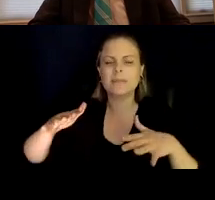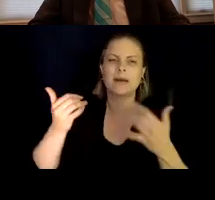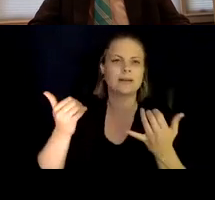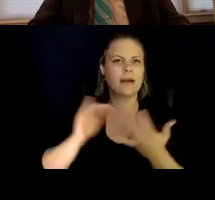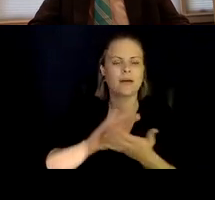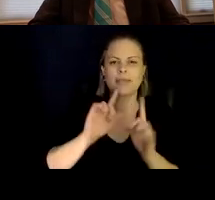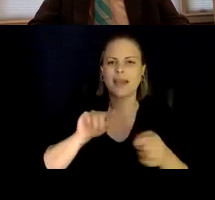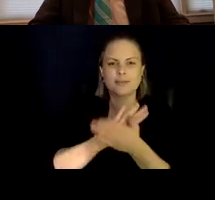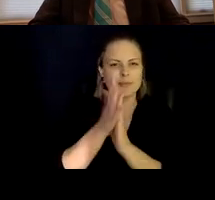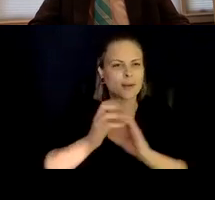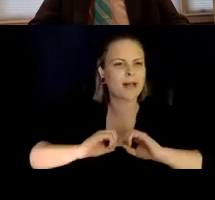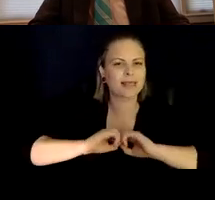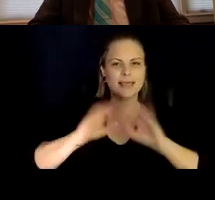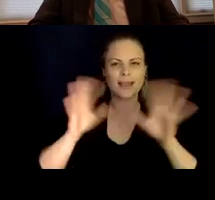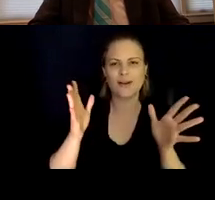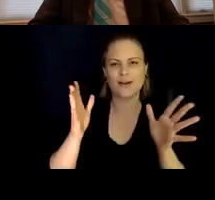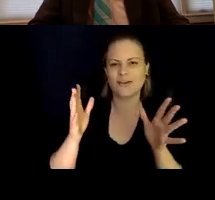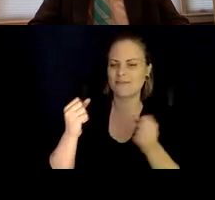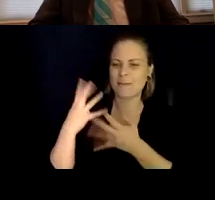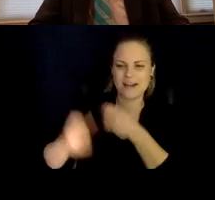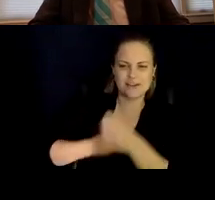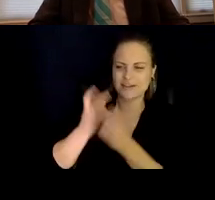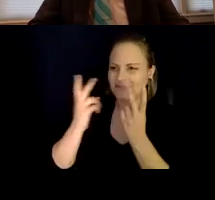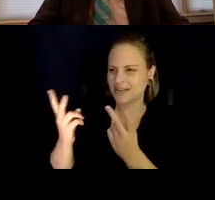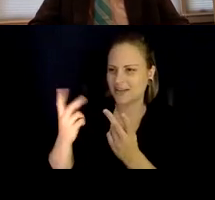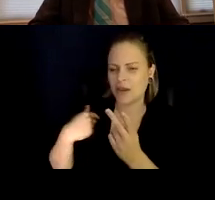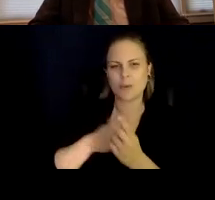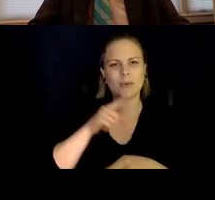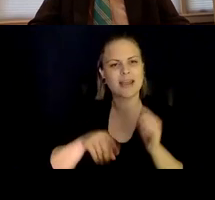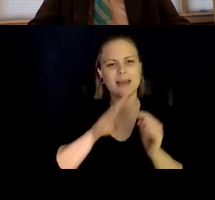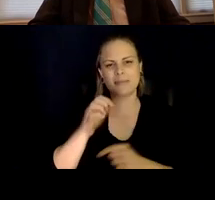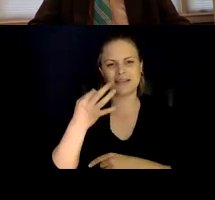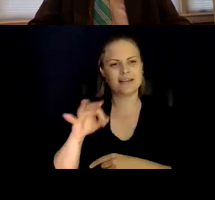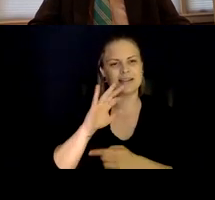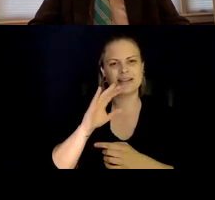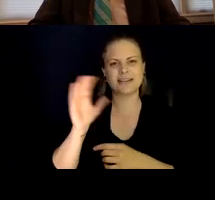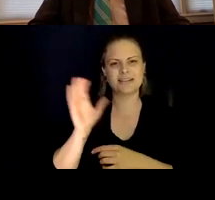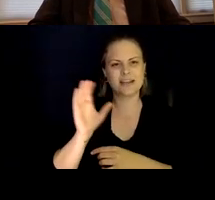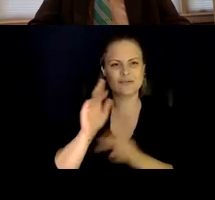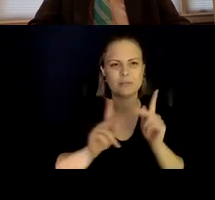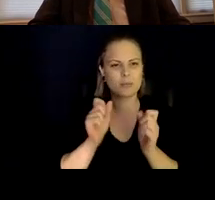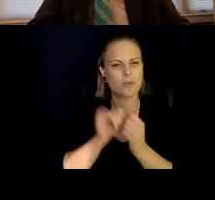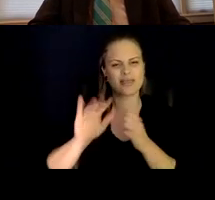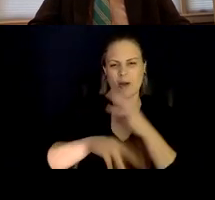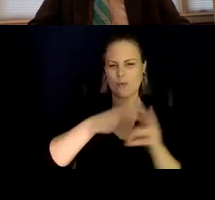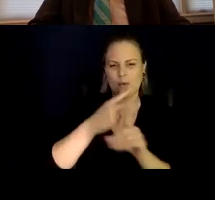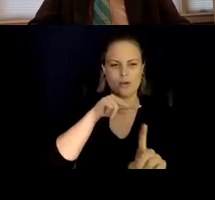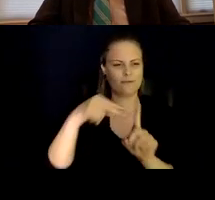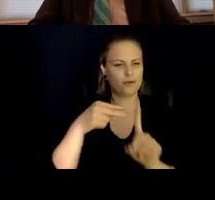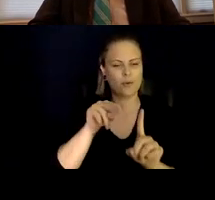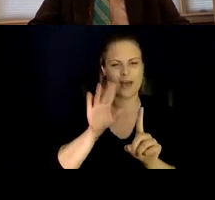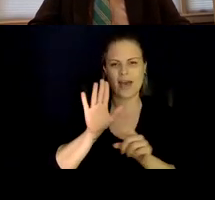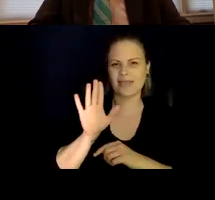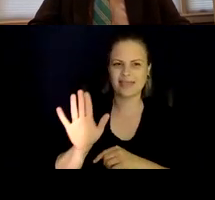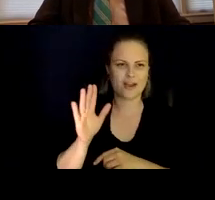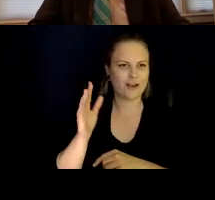the years of my visits. We cannot be 19th century people with their particular worldview and their immediate sensibilities.